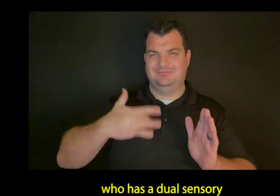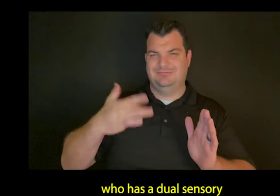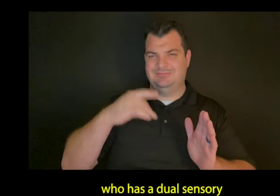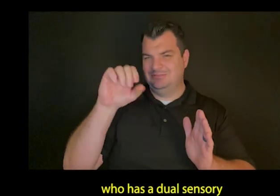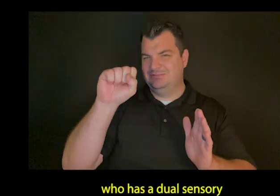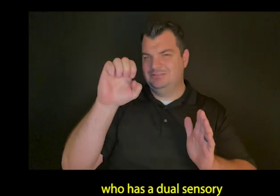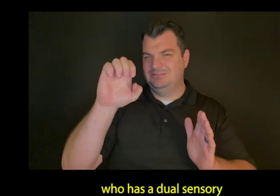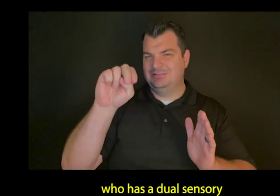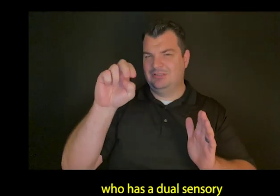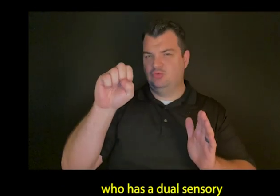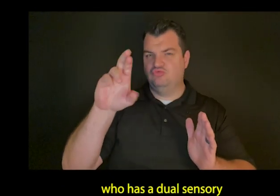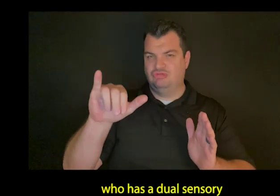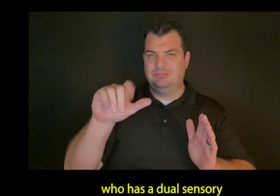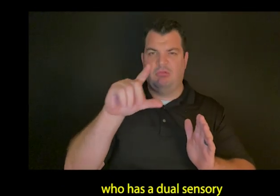deafblindness?"